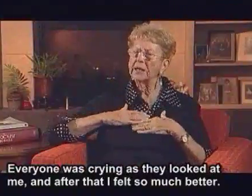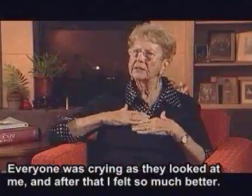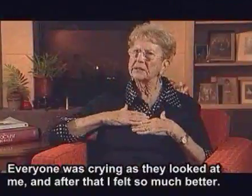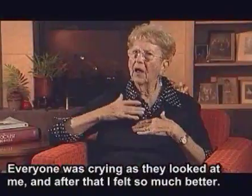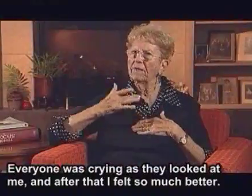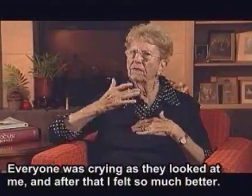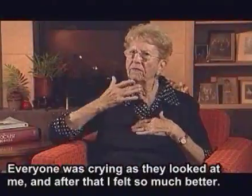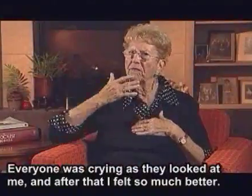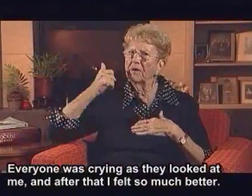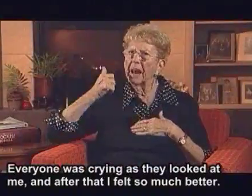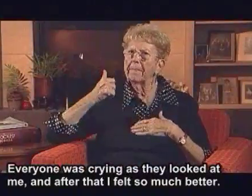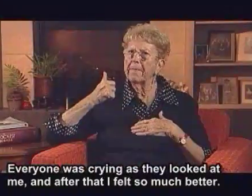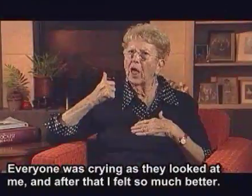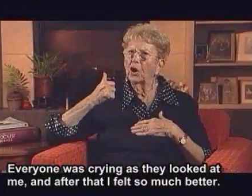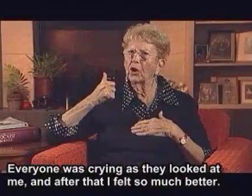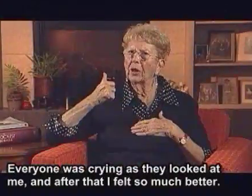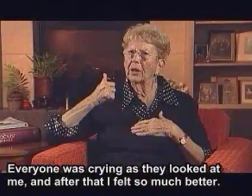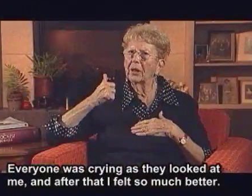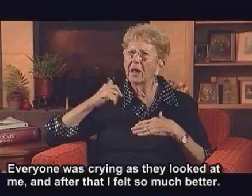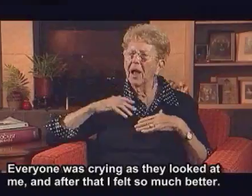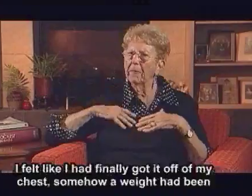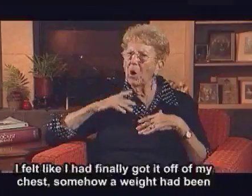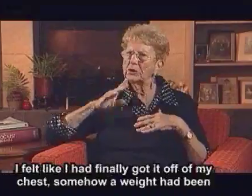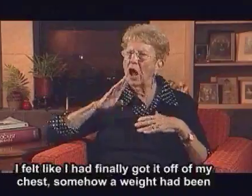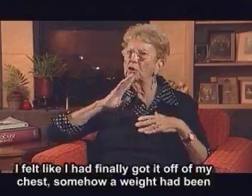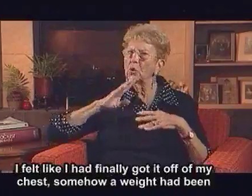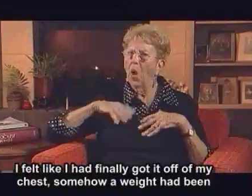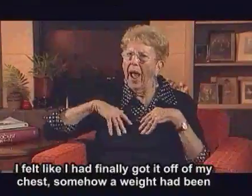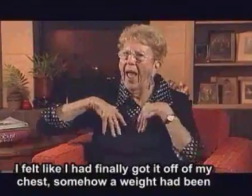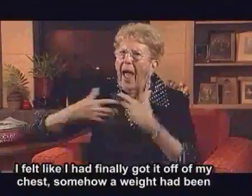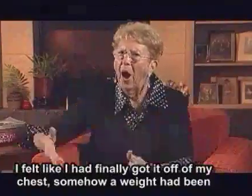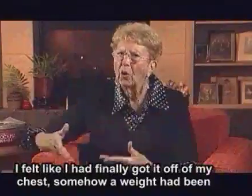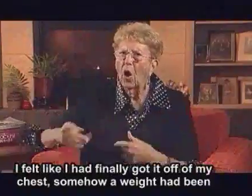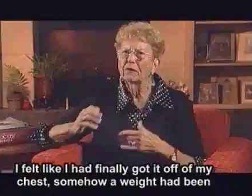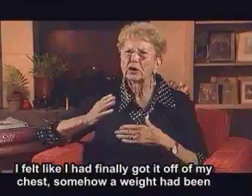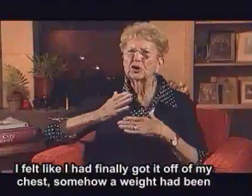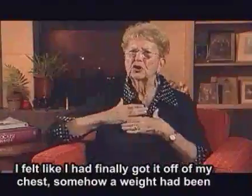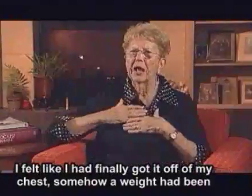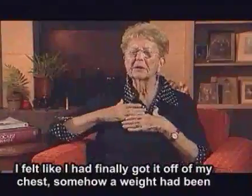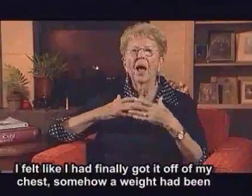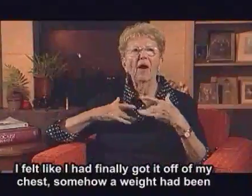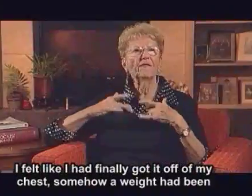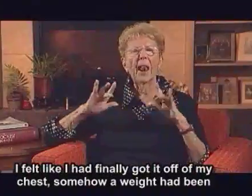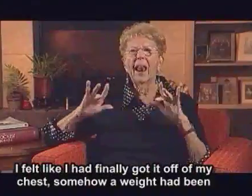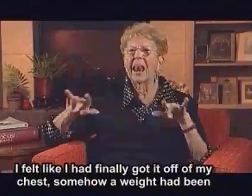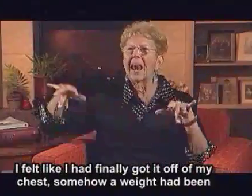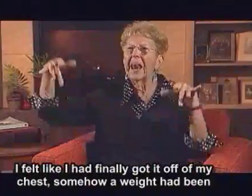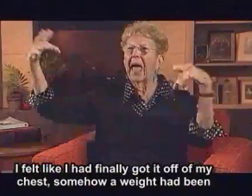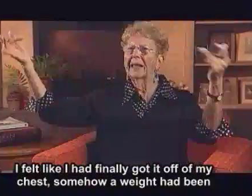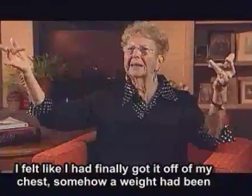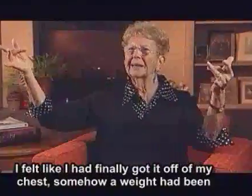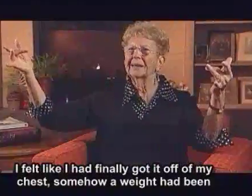And after that, I felt so much better. I felt like I'd finally gotten it off my chest.